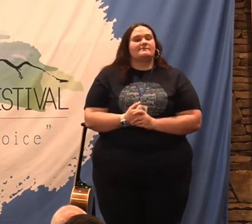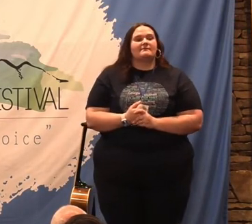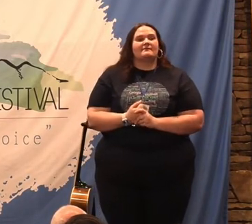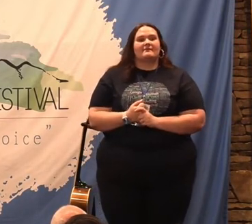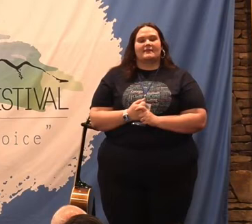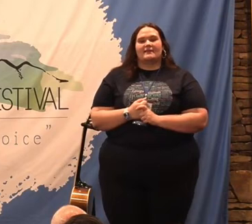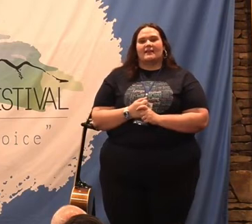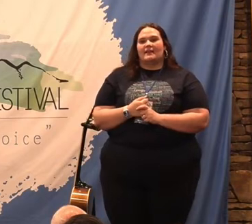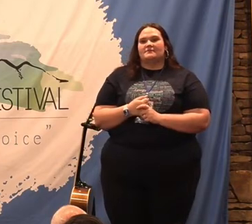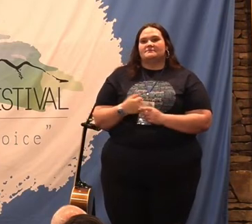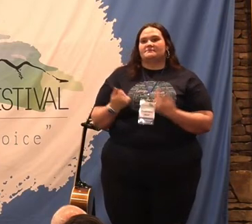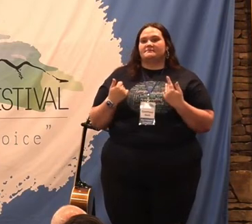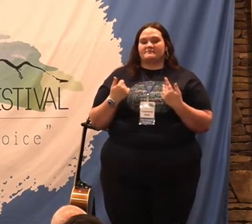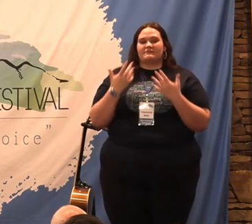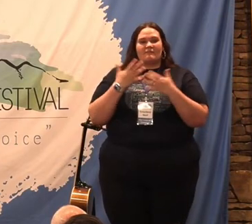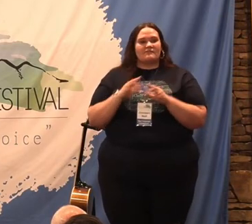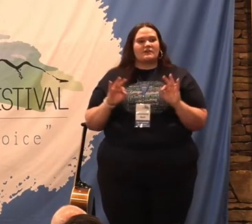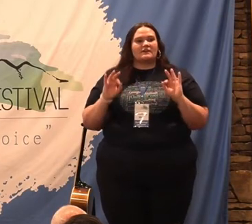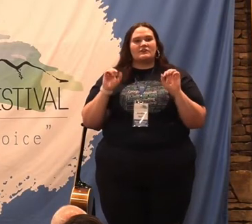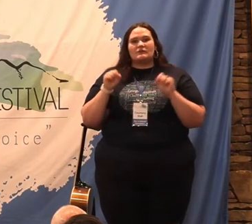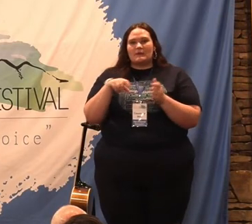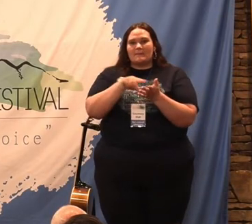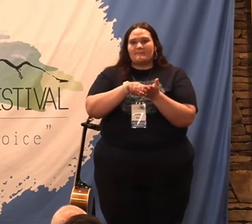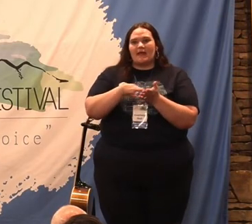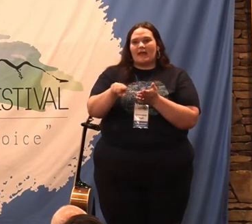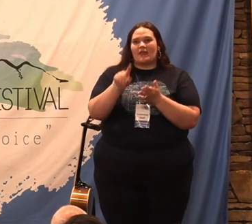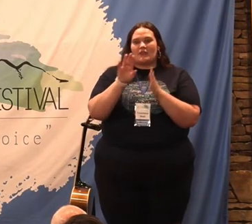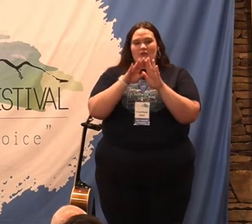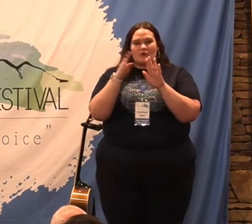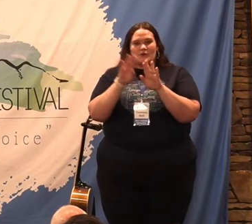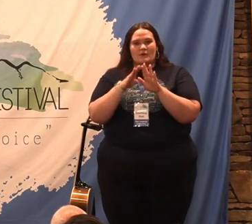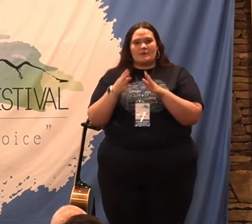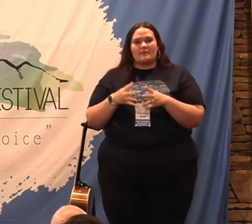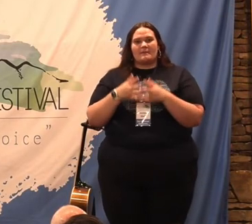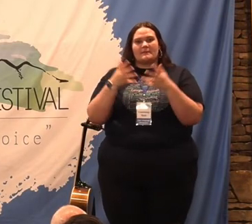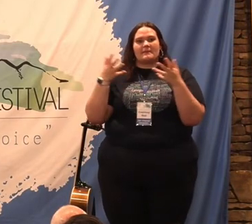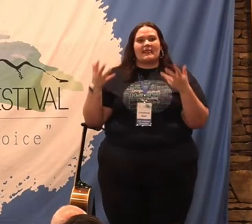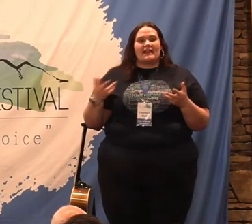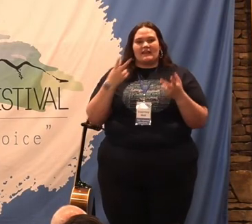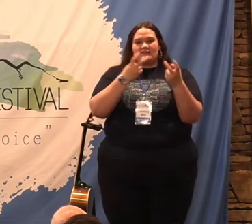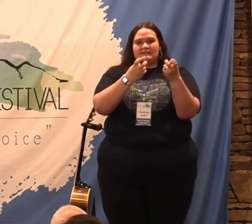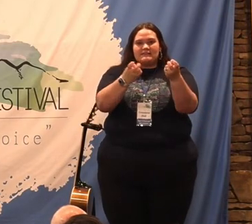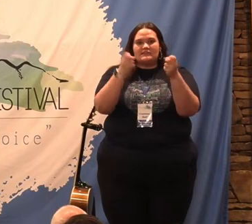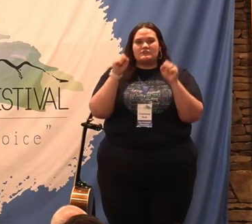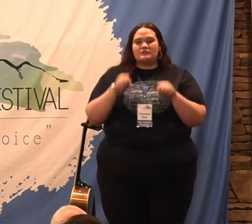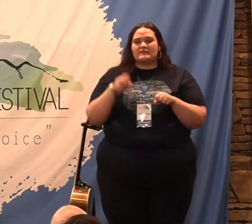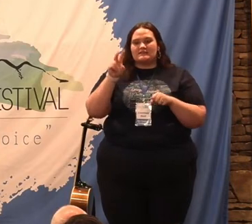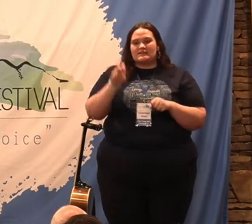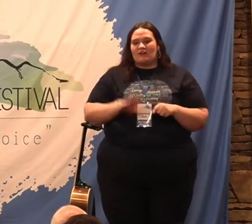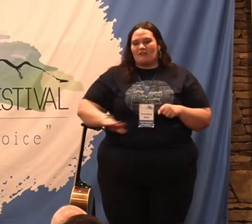Admission is free, you can pay at the door. There are plenty of seats, you can sit on the floor.